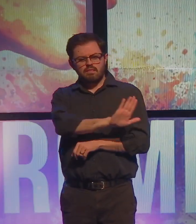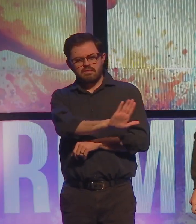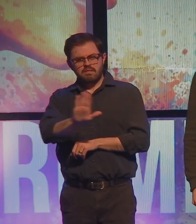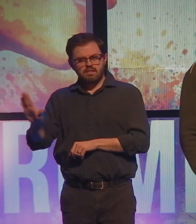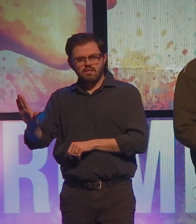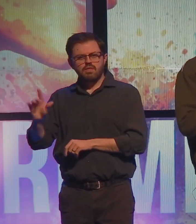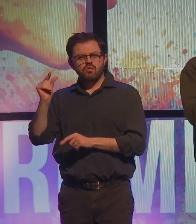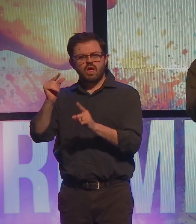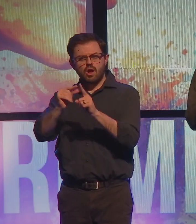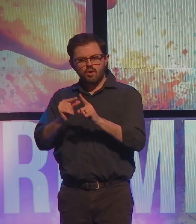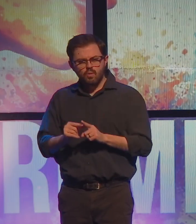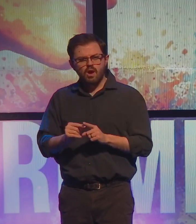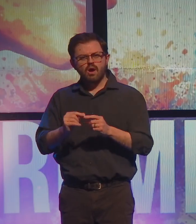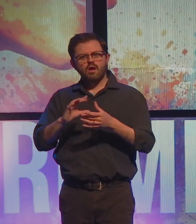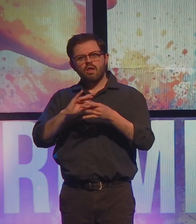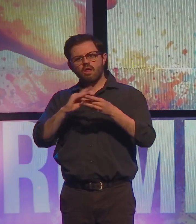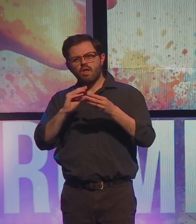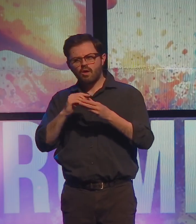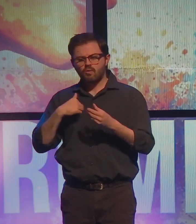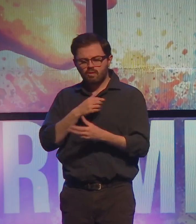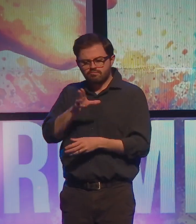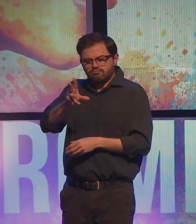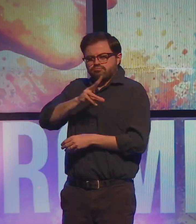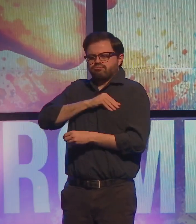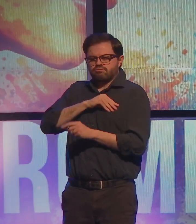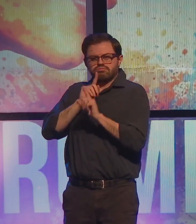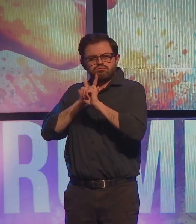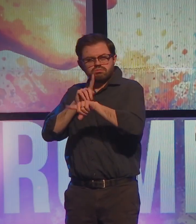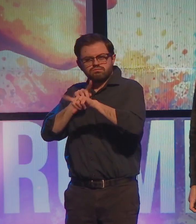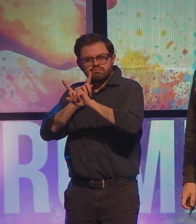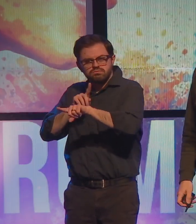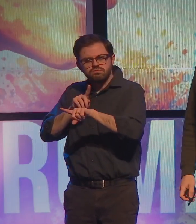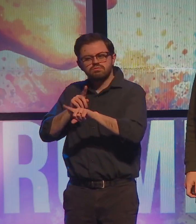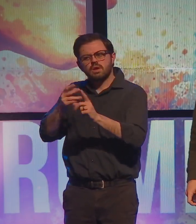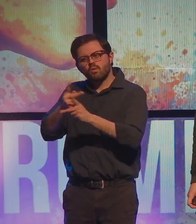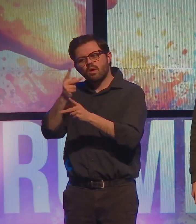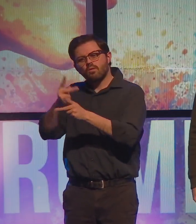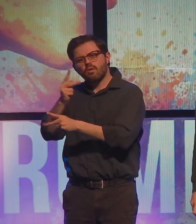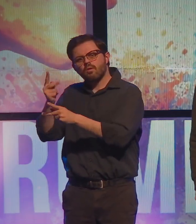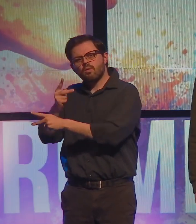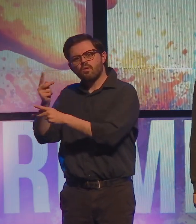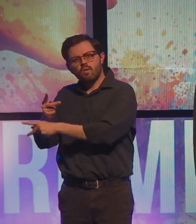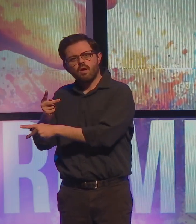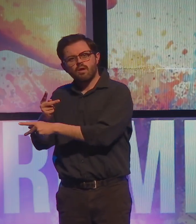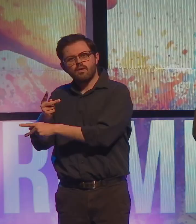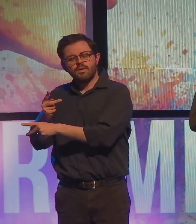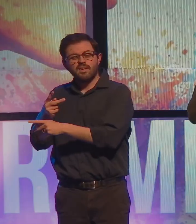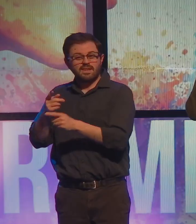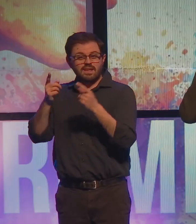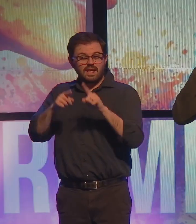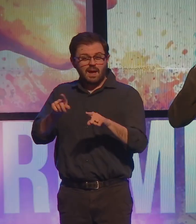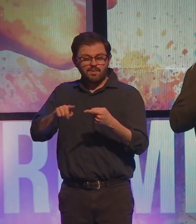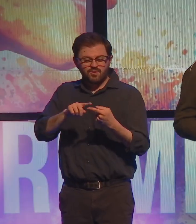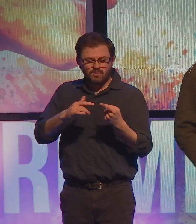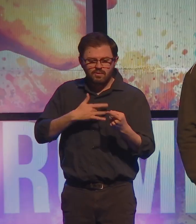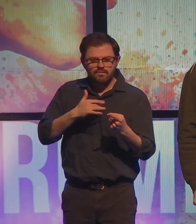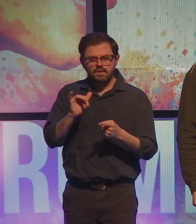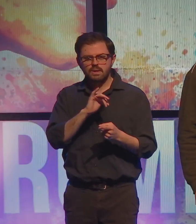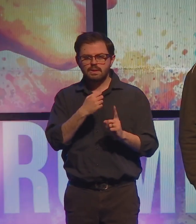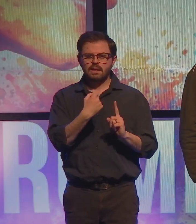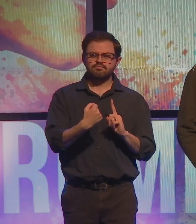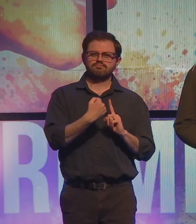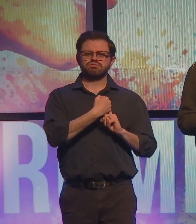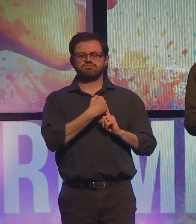response to those words. And we spiral. And this generally happens, why? When we feel attacked, when we feel